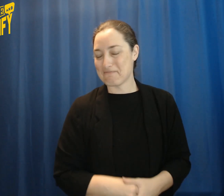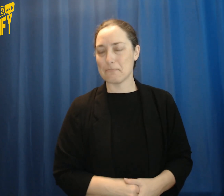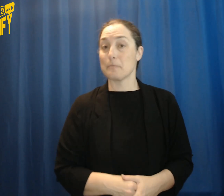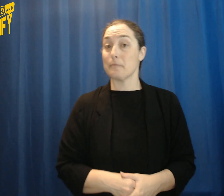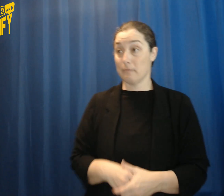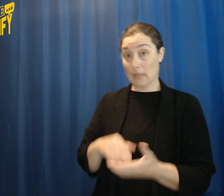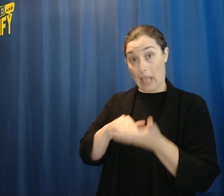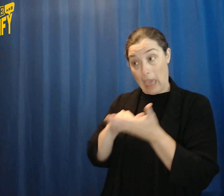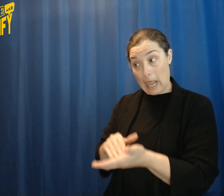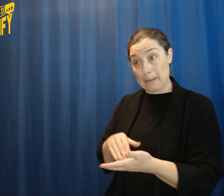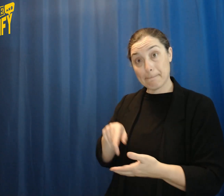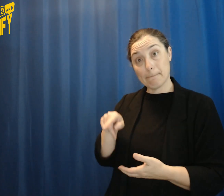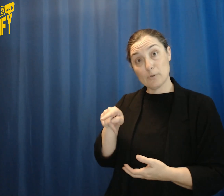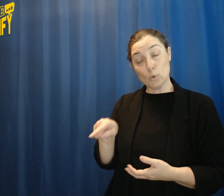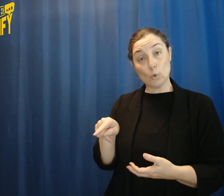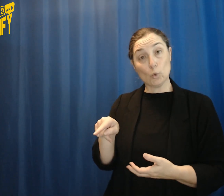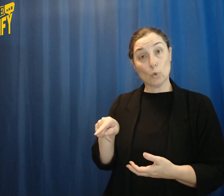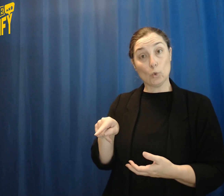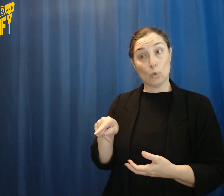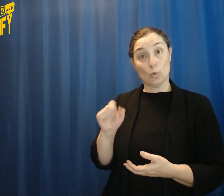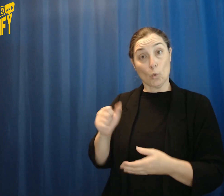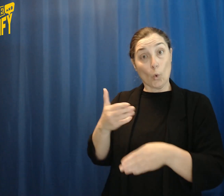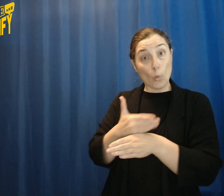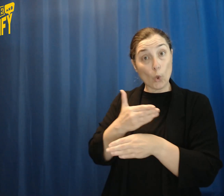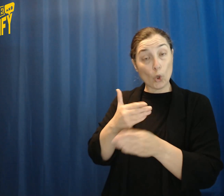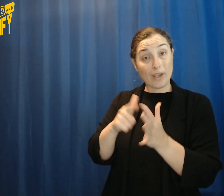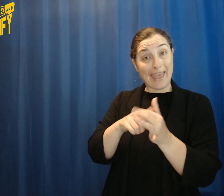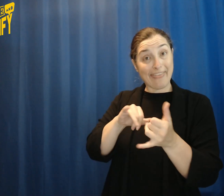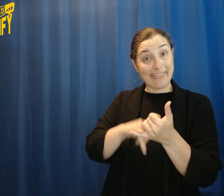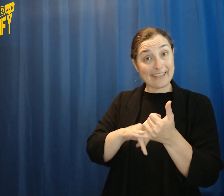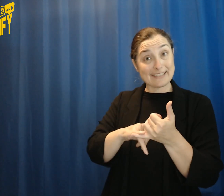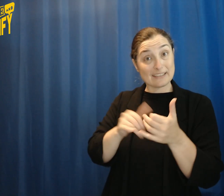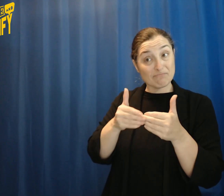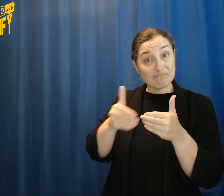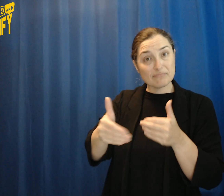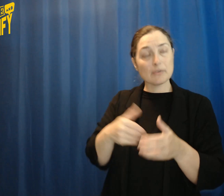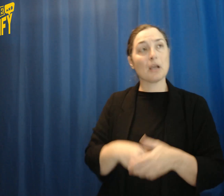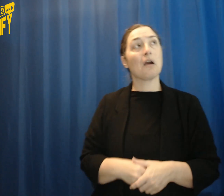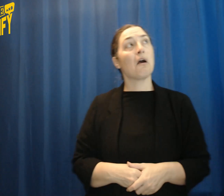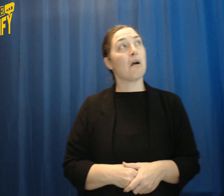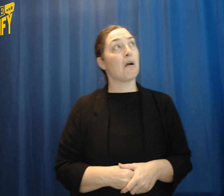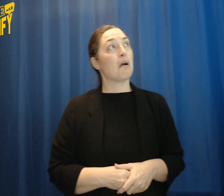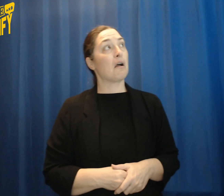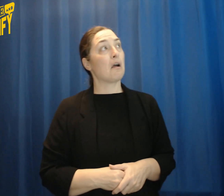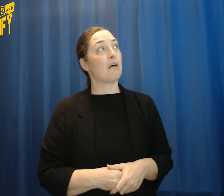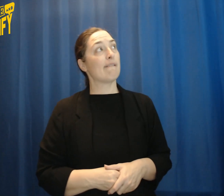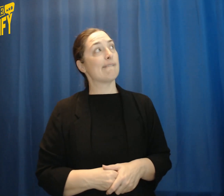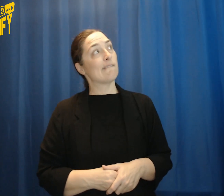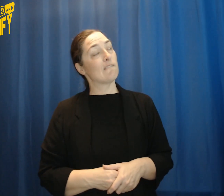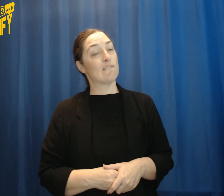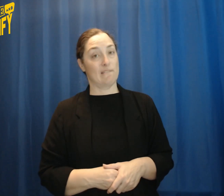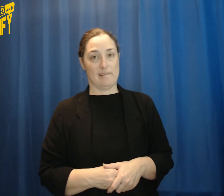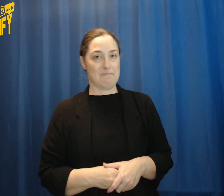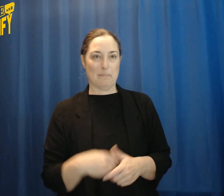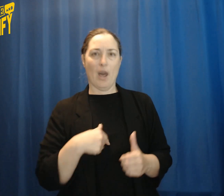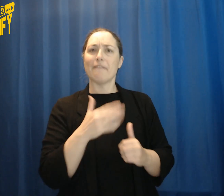you with your work ethic going forward? Coming to art and then working in art, I've never thought that my work